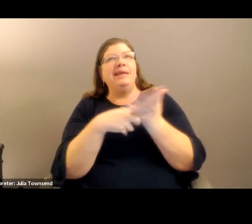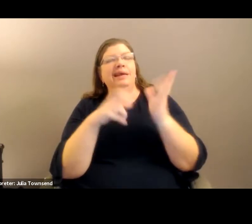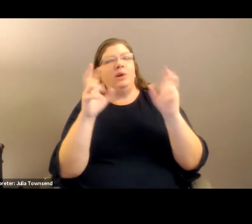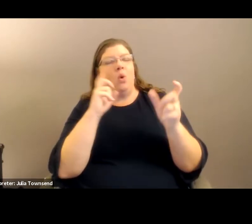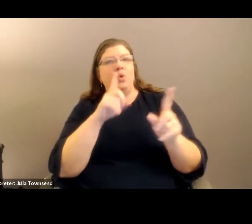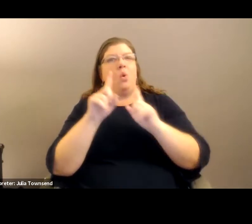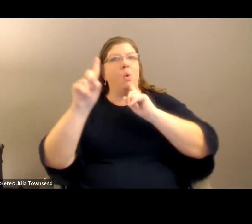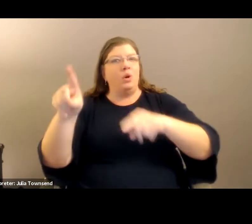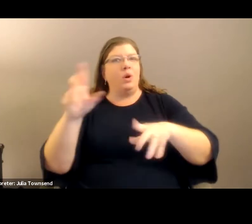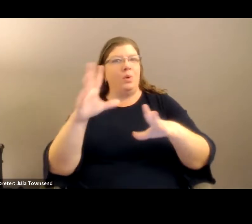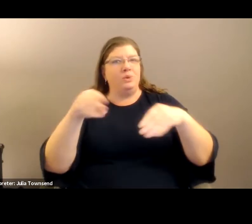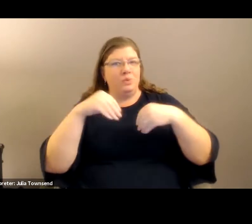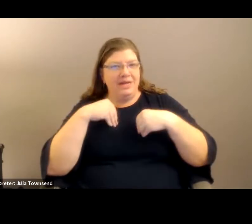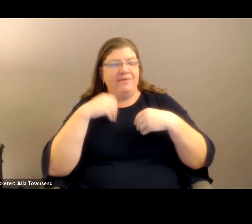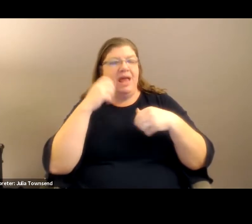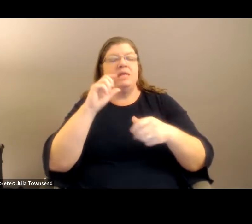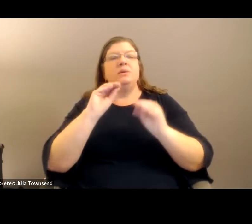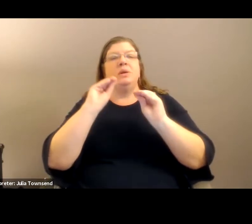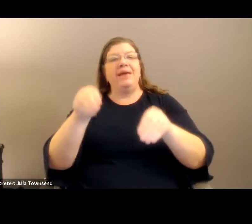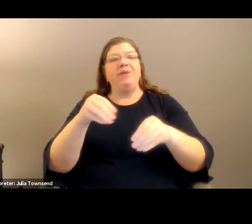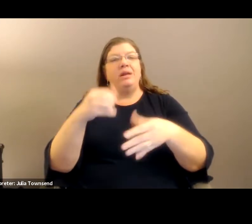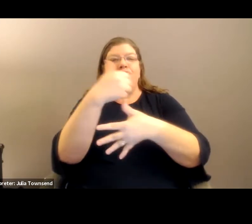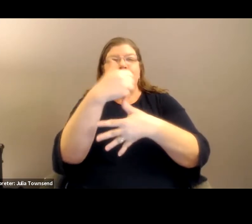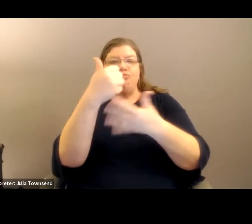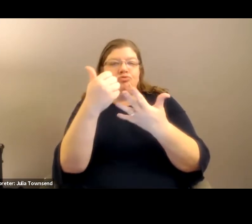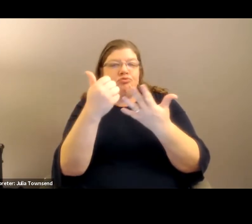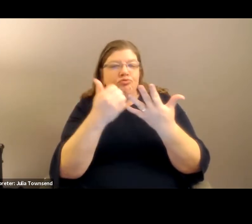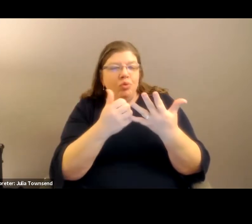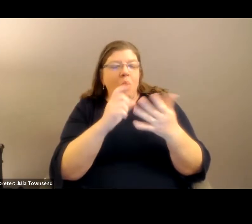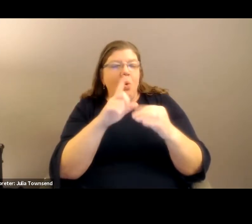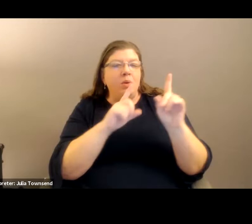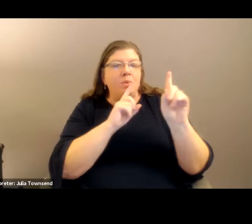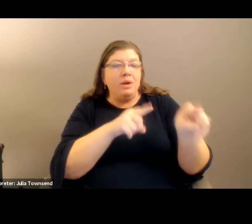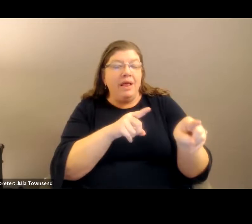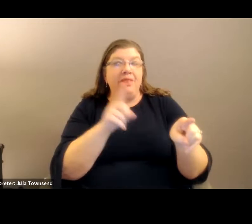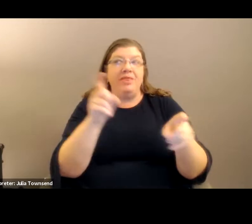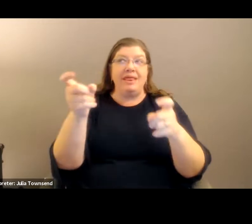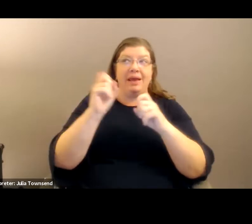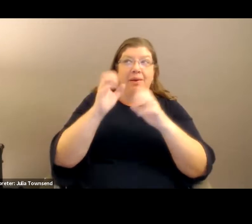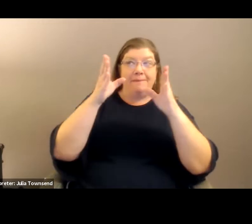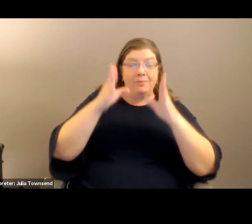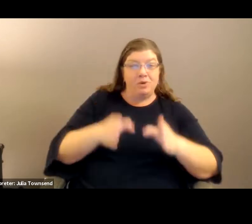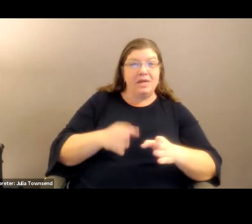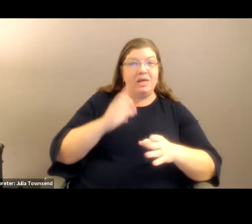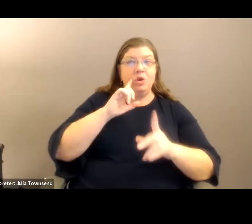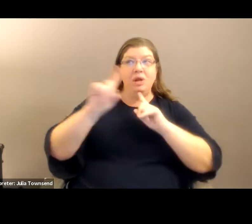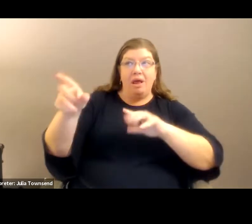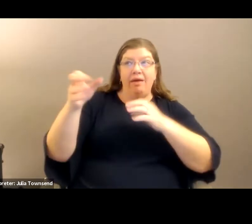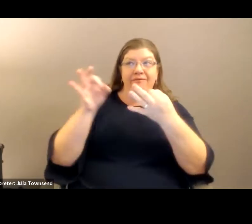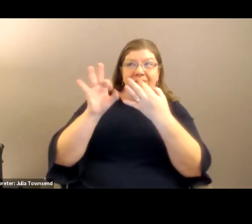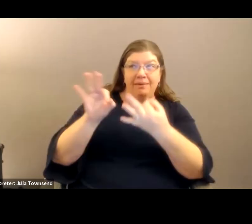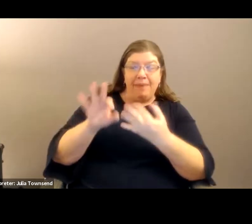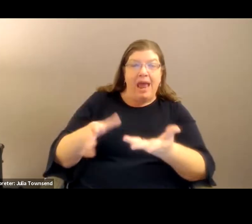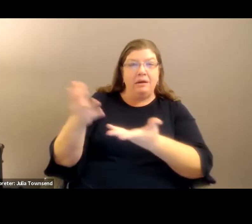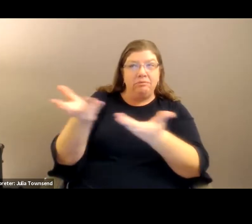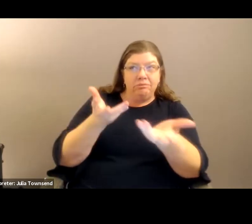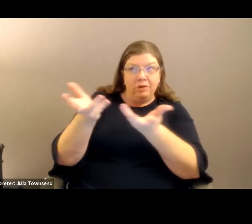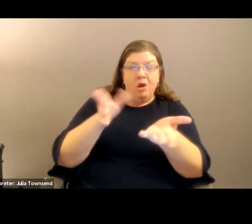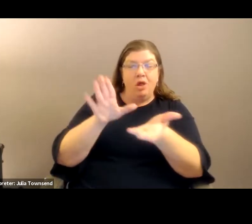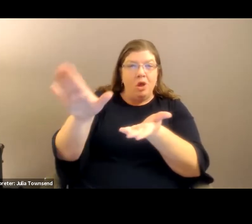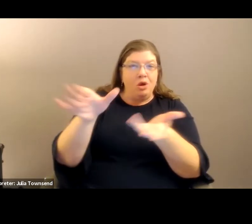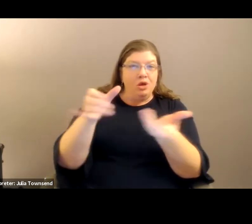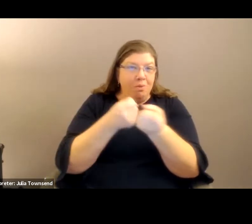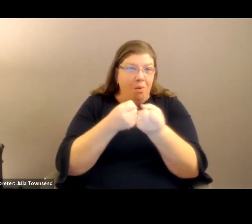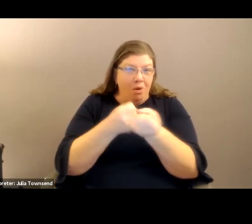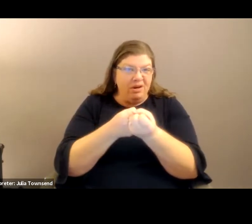they're going to respond to it. And then if you're assigned to a person and they respond to your issue, and then you can give them feedback about their